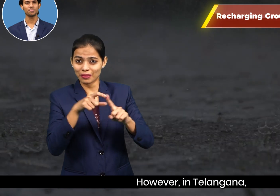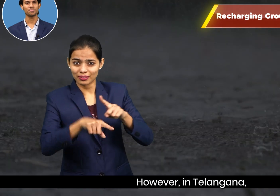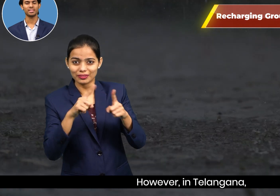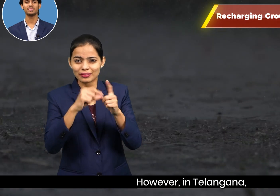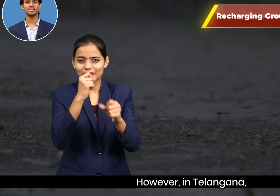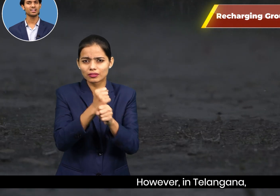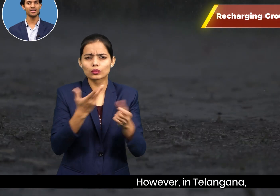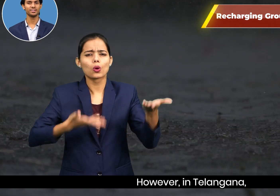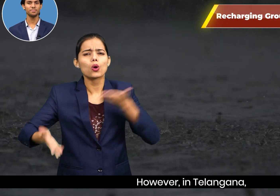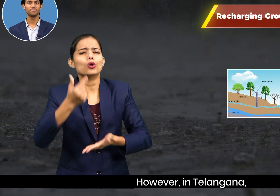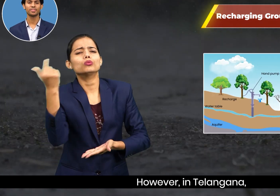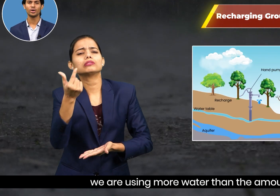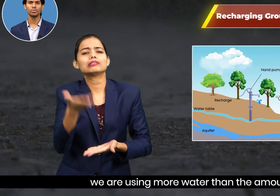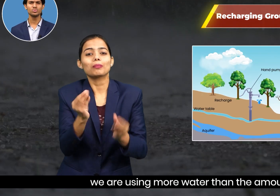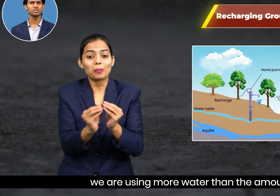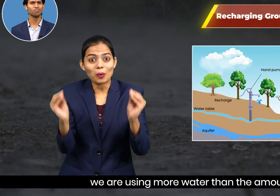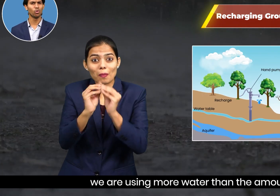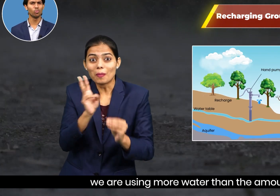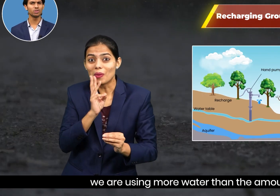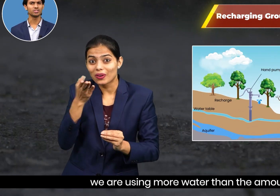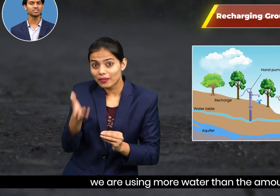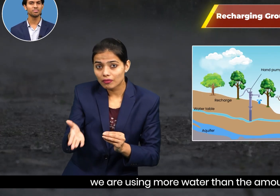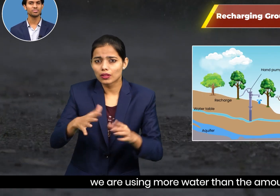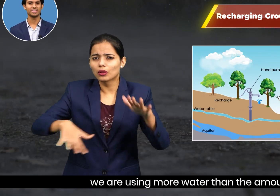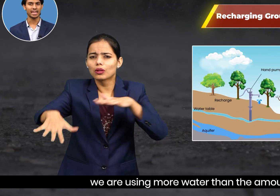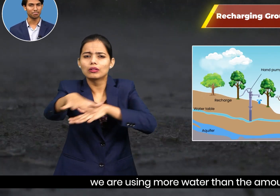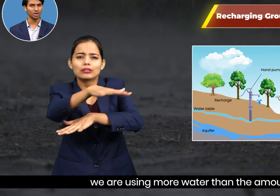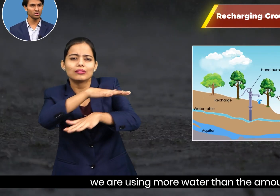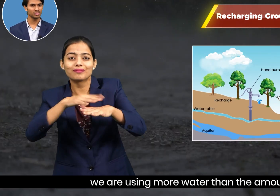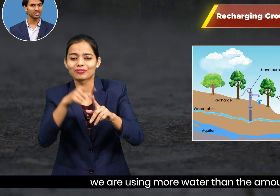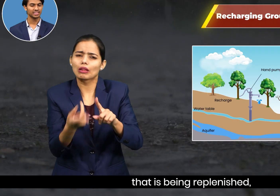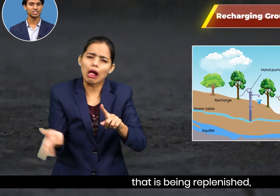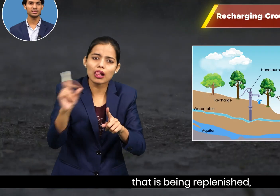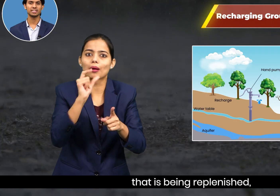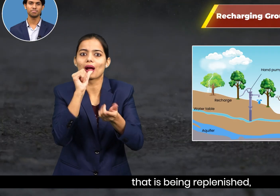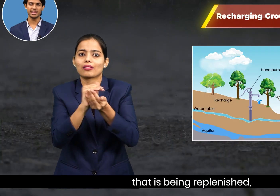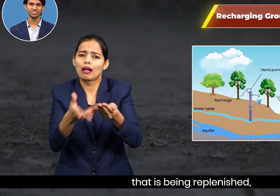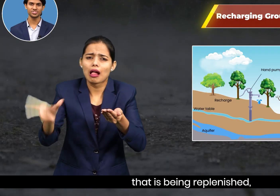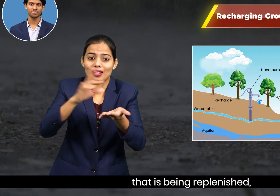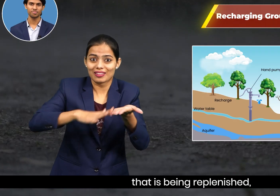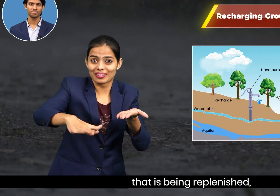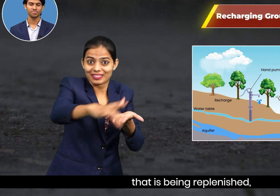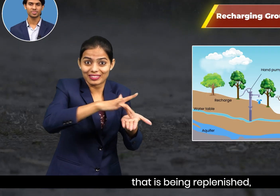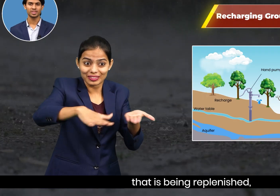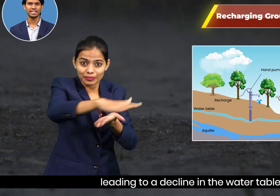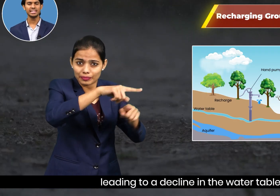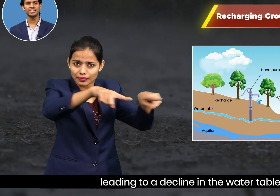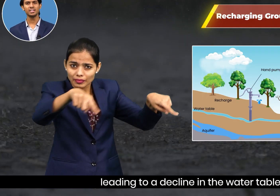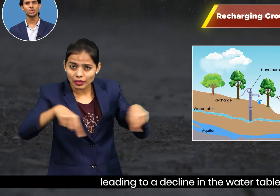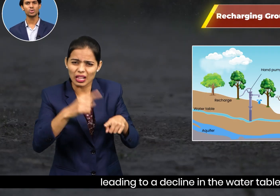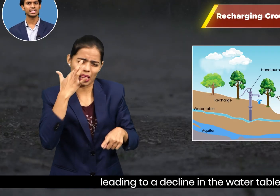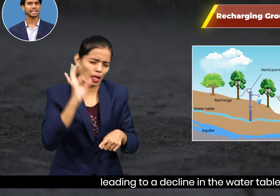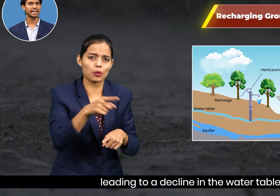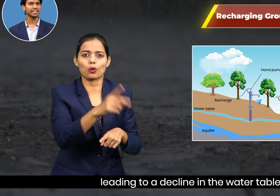However, in Telangana, we're using more water than the amount that is being replenished,